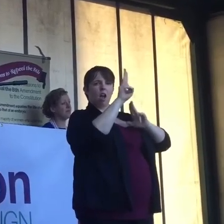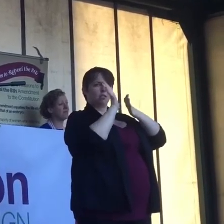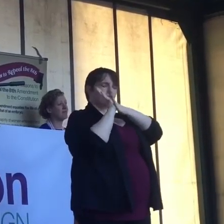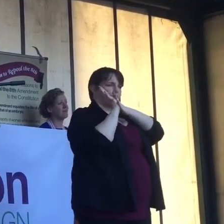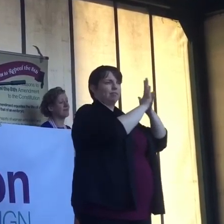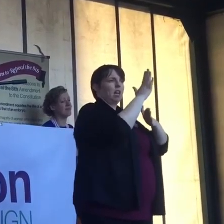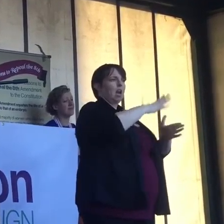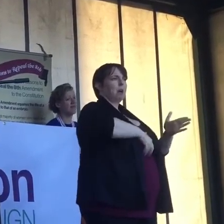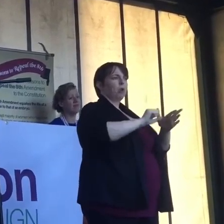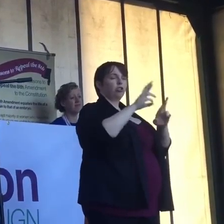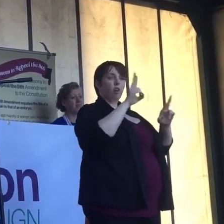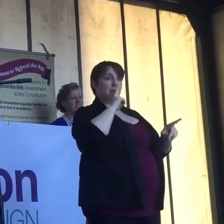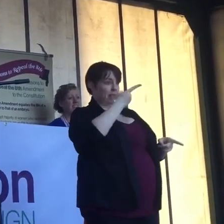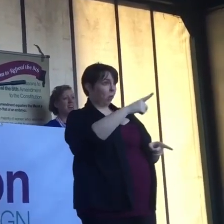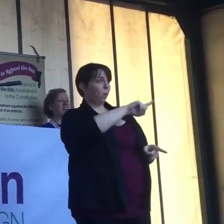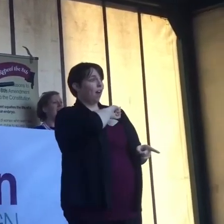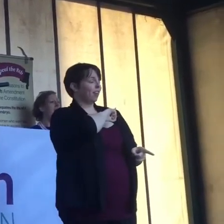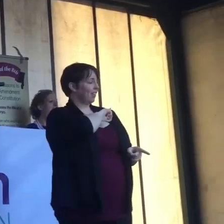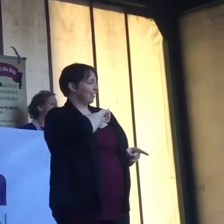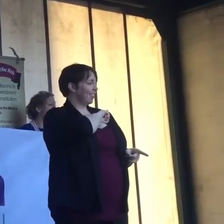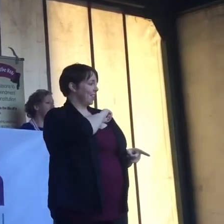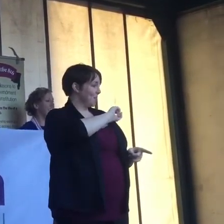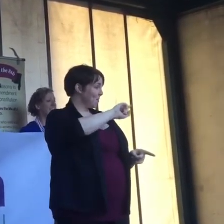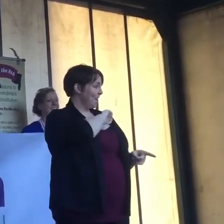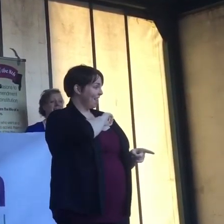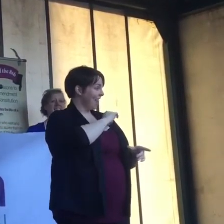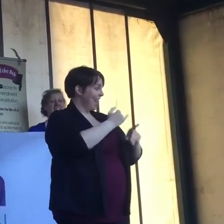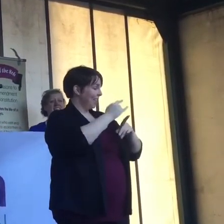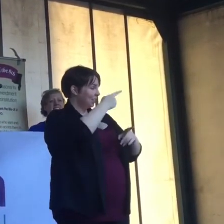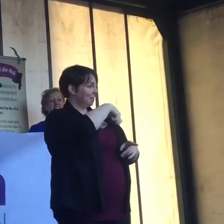abortion rights, and they won.